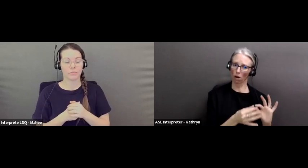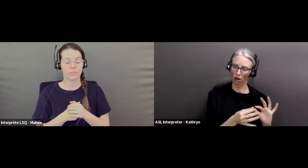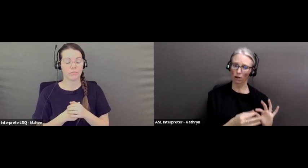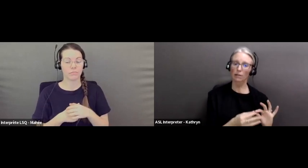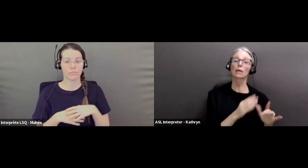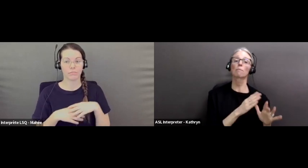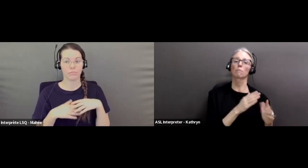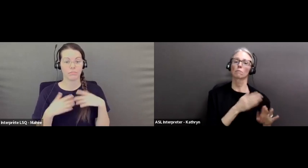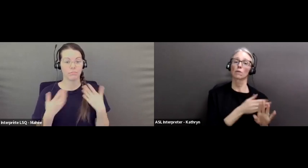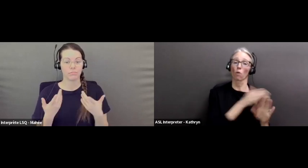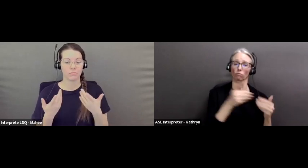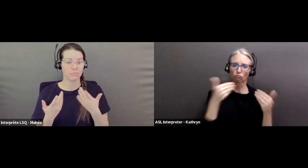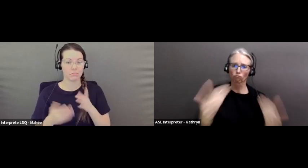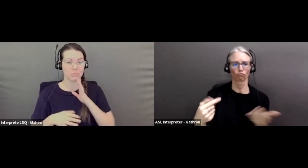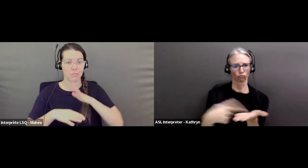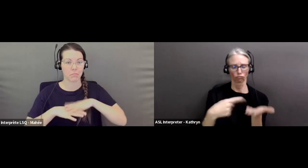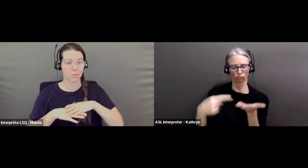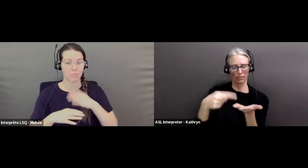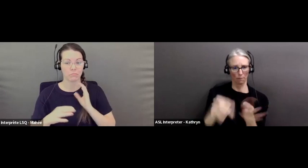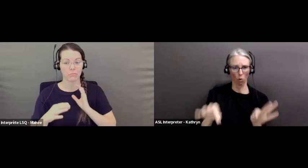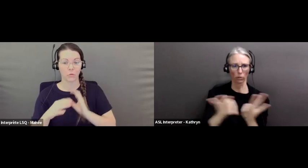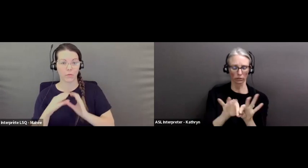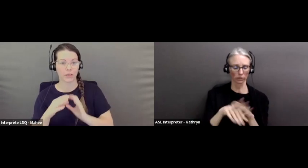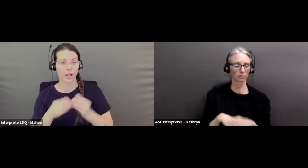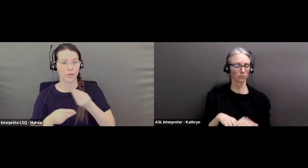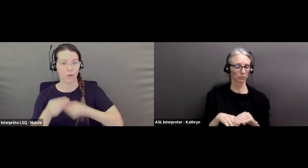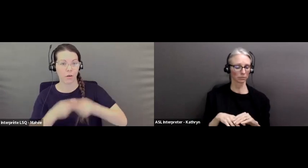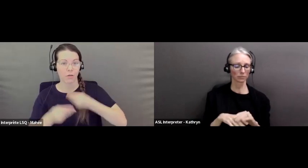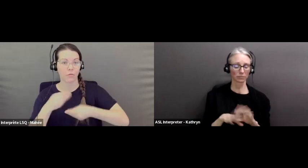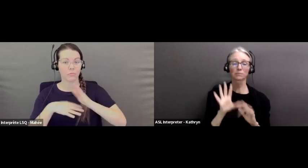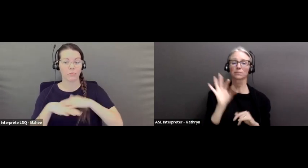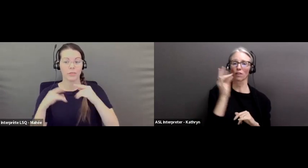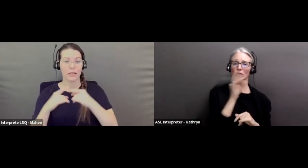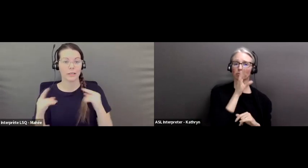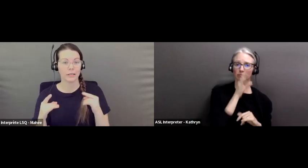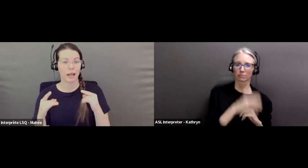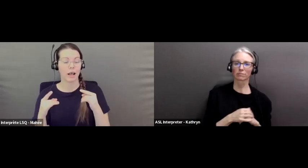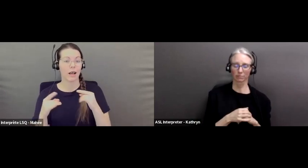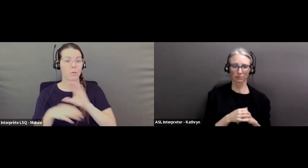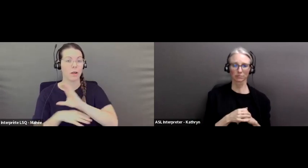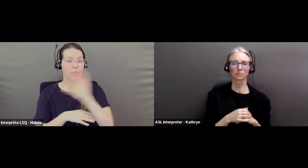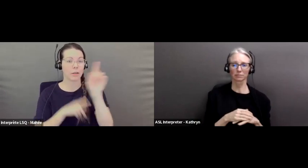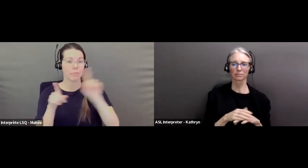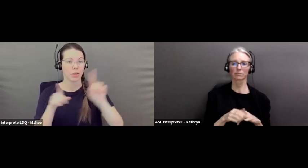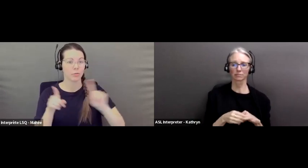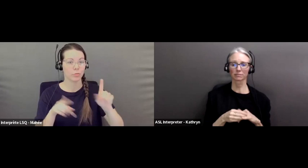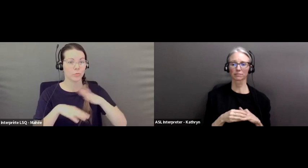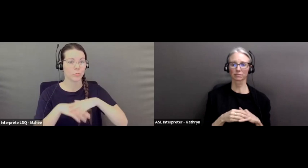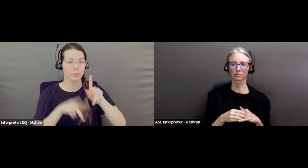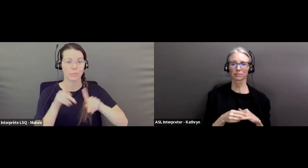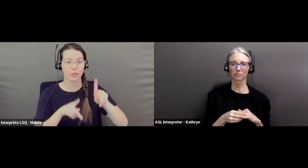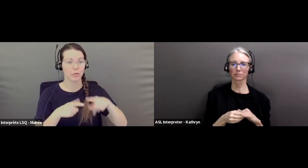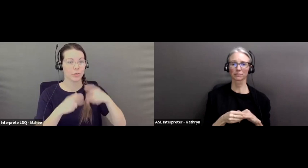homeless encampments. C'est un plaisir d'être avec vous aujourd'hui. Merci de m'avoir invité à contribuer à cette importante conversation sur